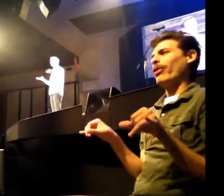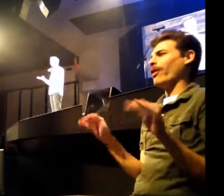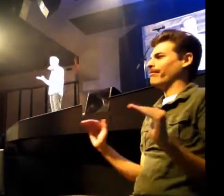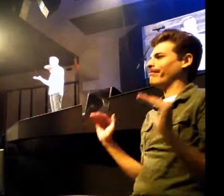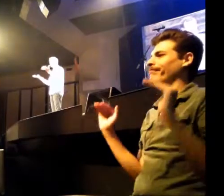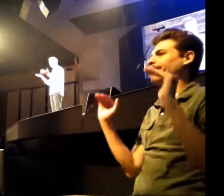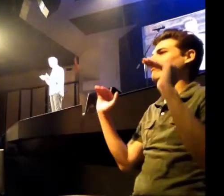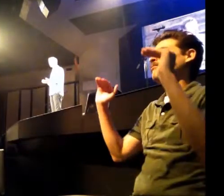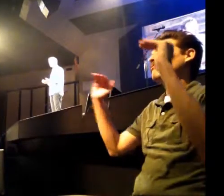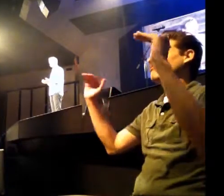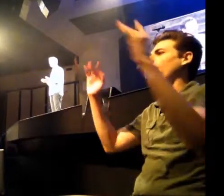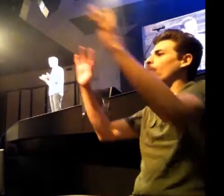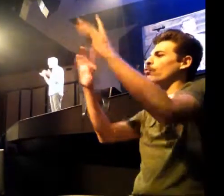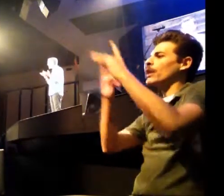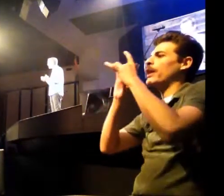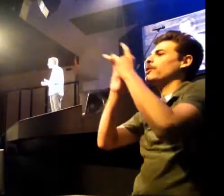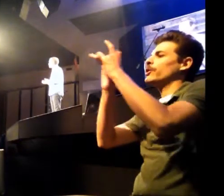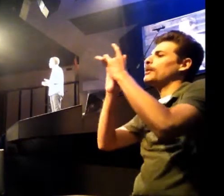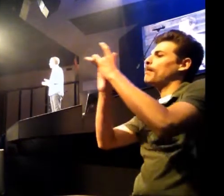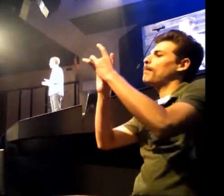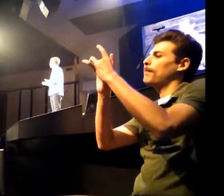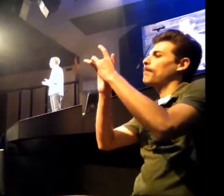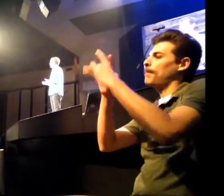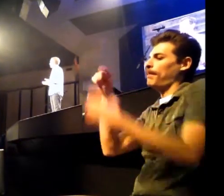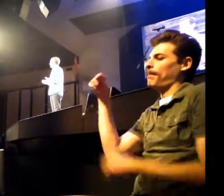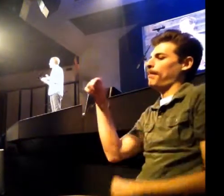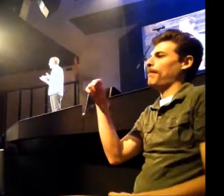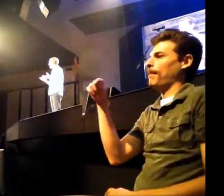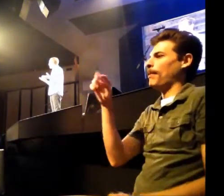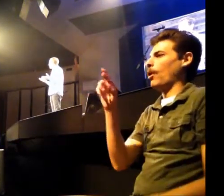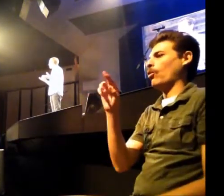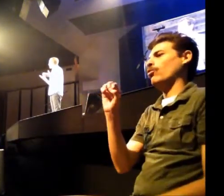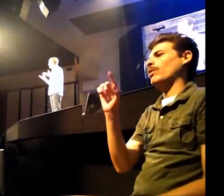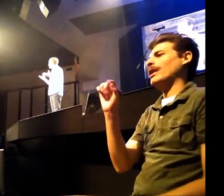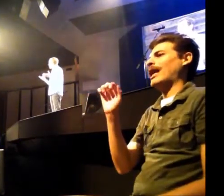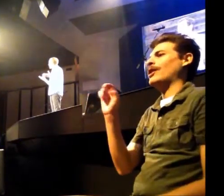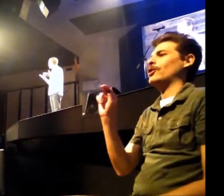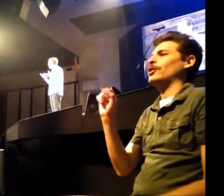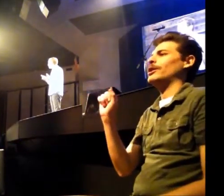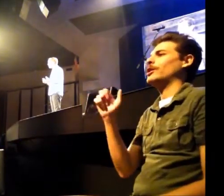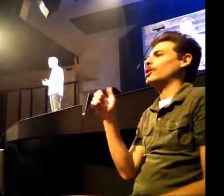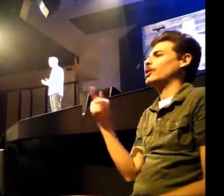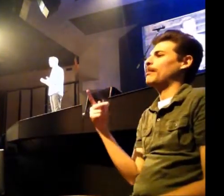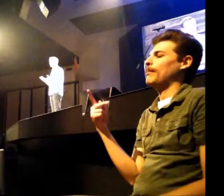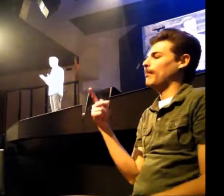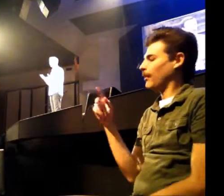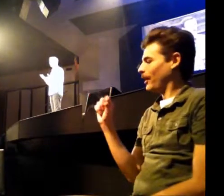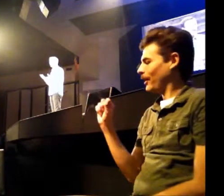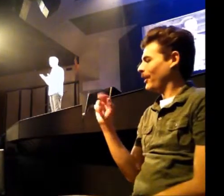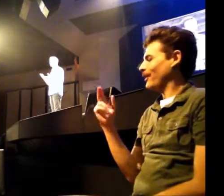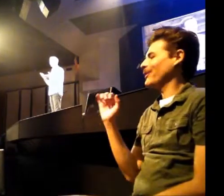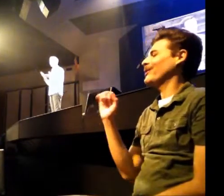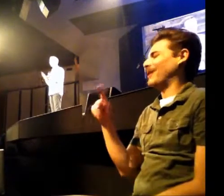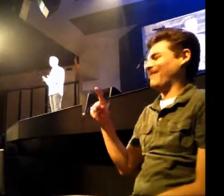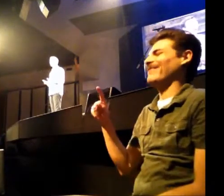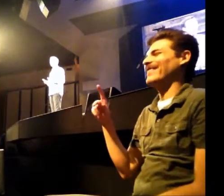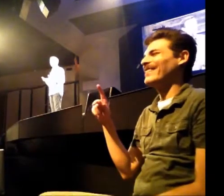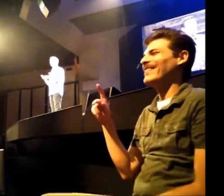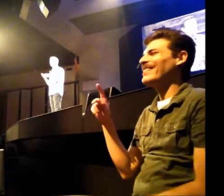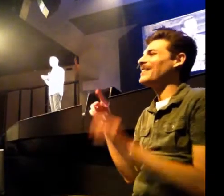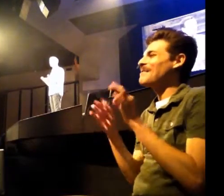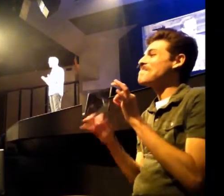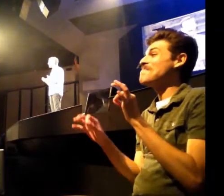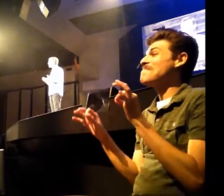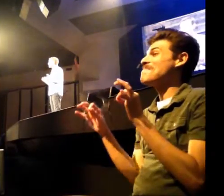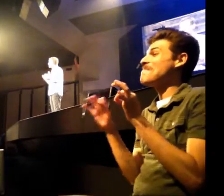lifted them up into relationship. And relationship is where we experience the beauty and the wonder